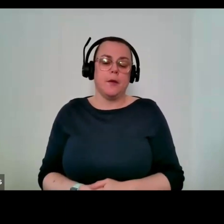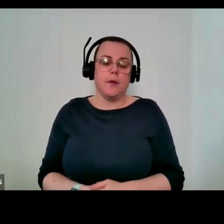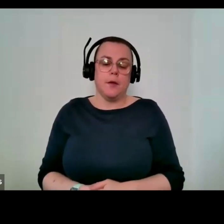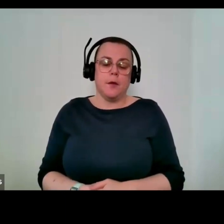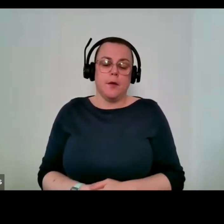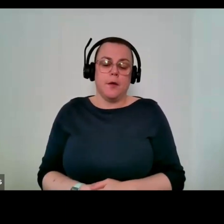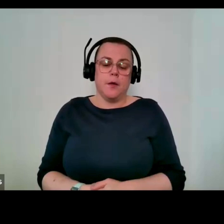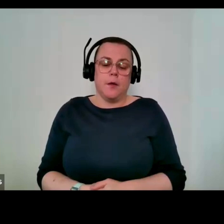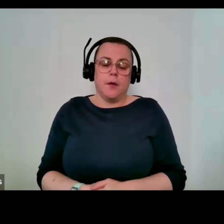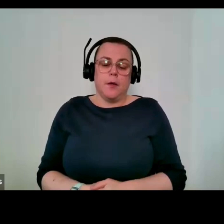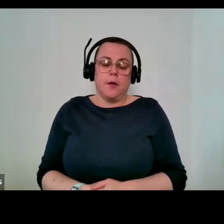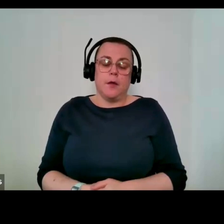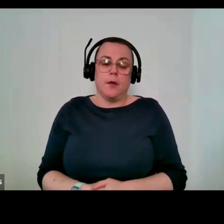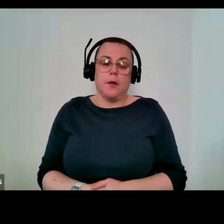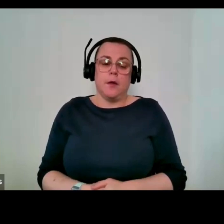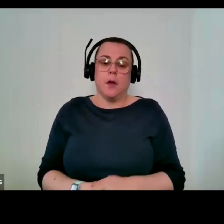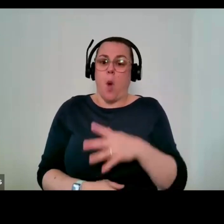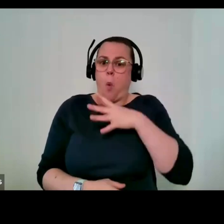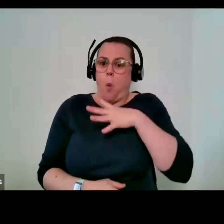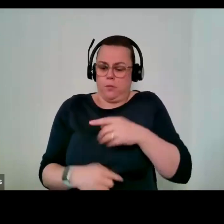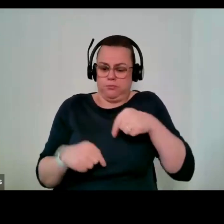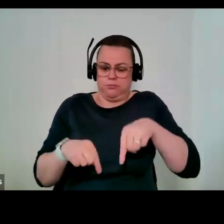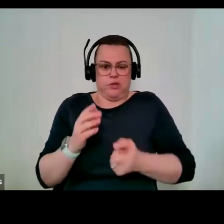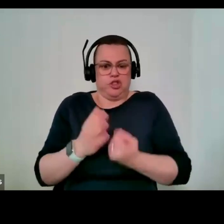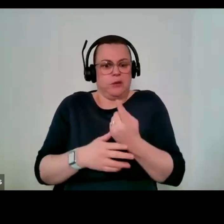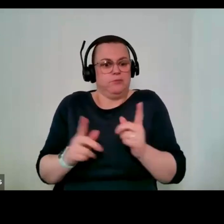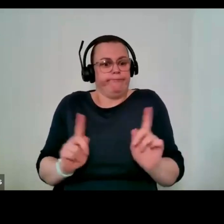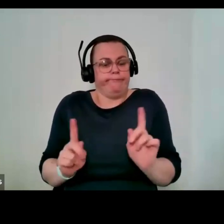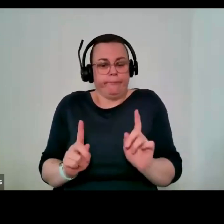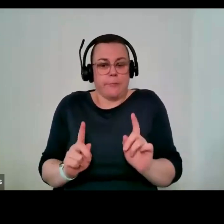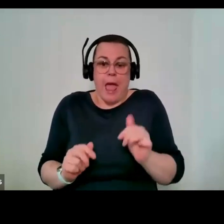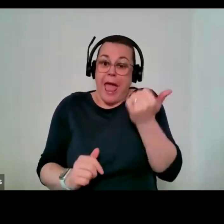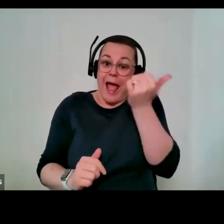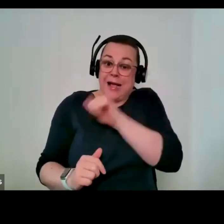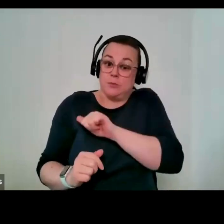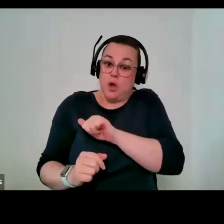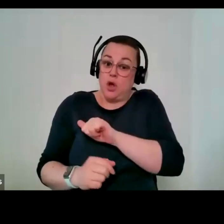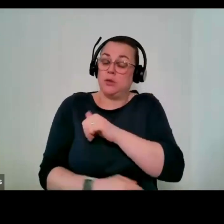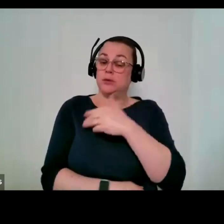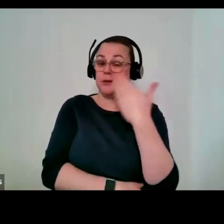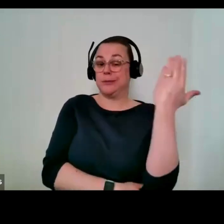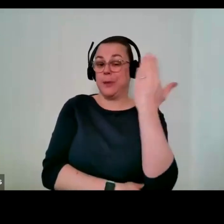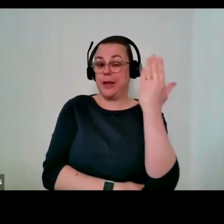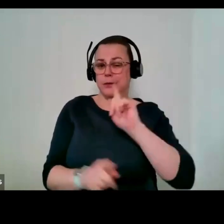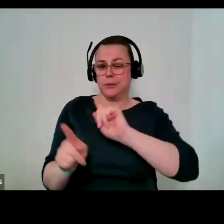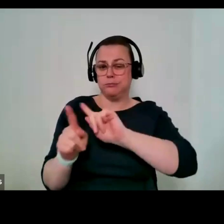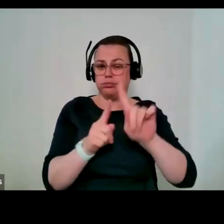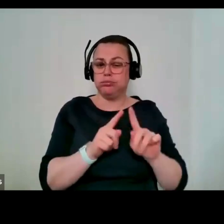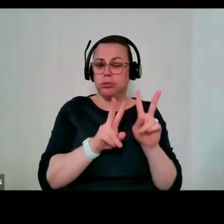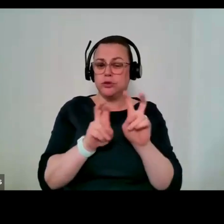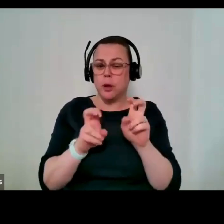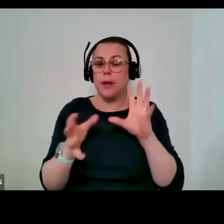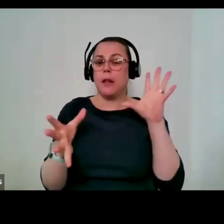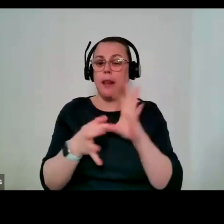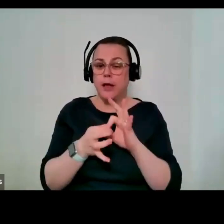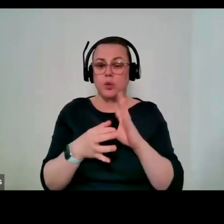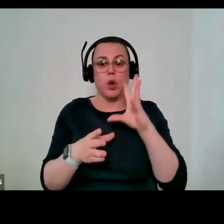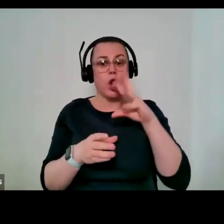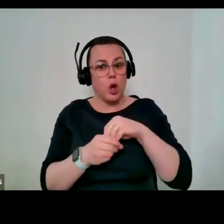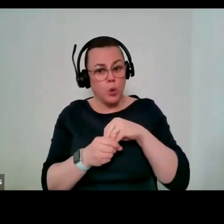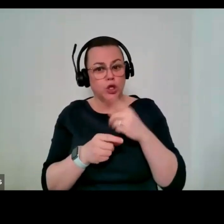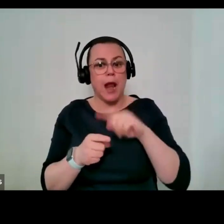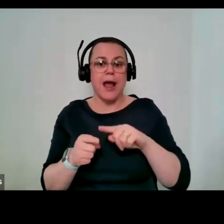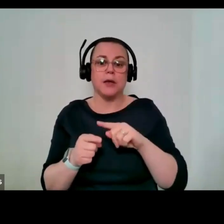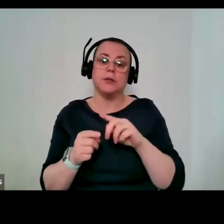of these events is to bring you experts and speakers on a range of topics around inclusion and